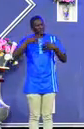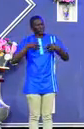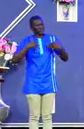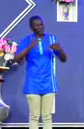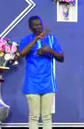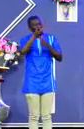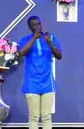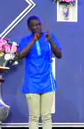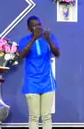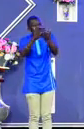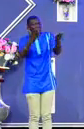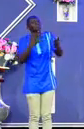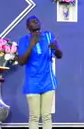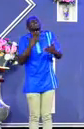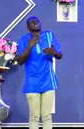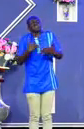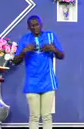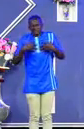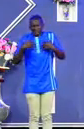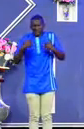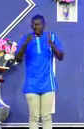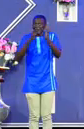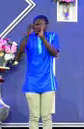for the